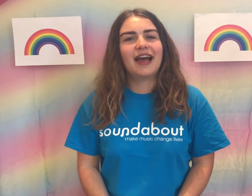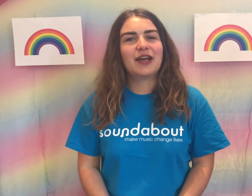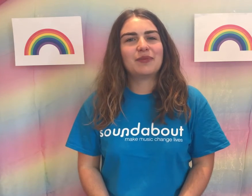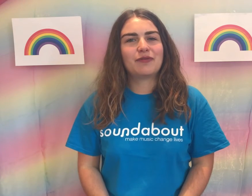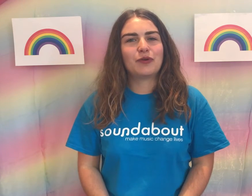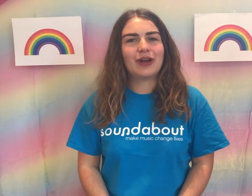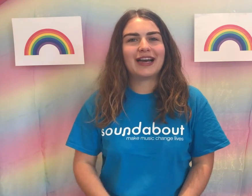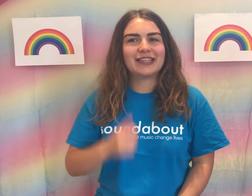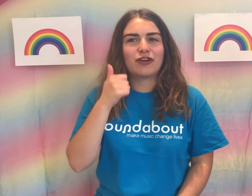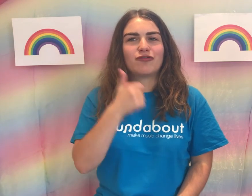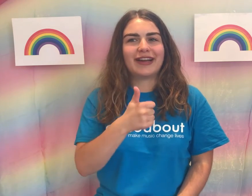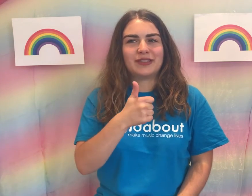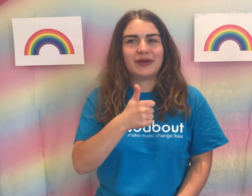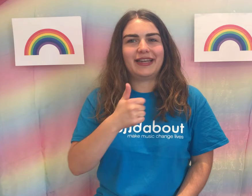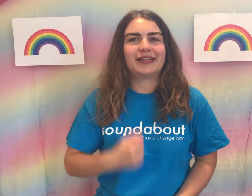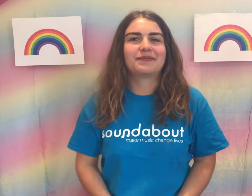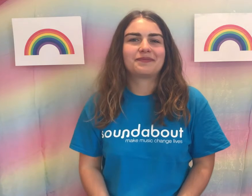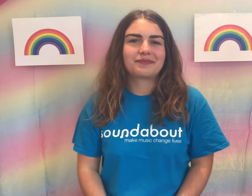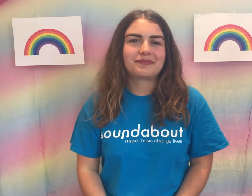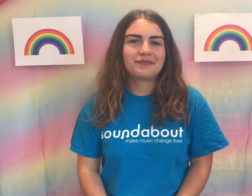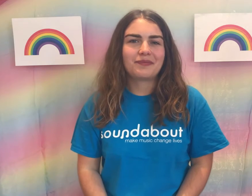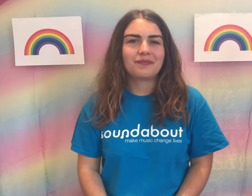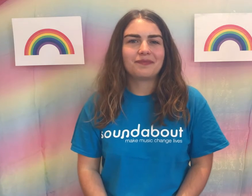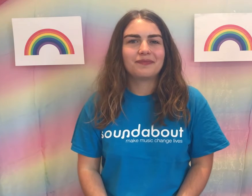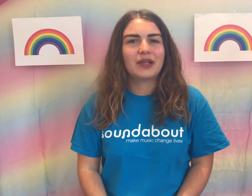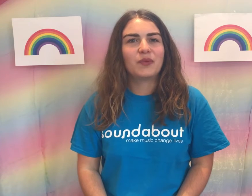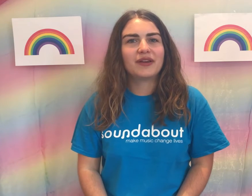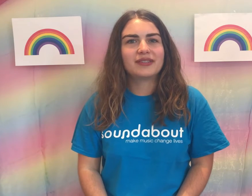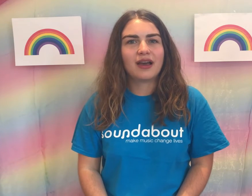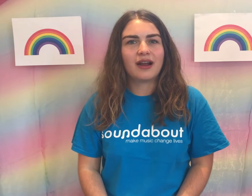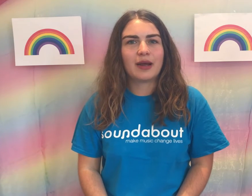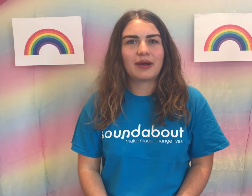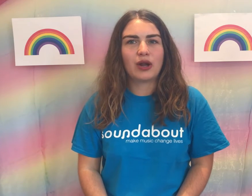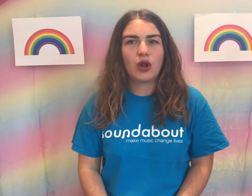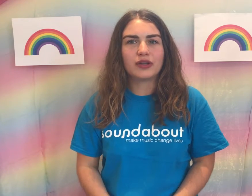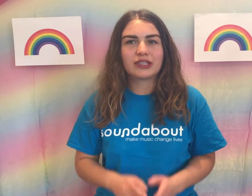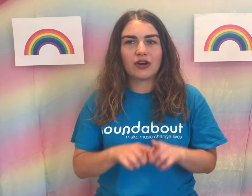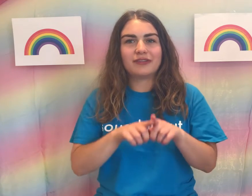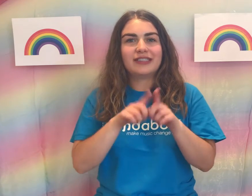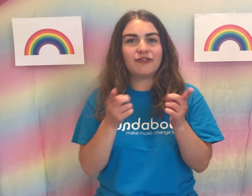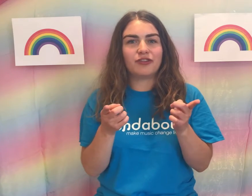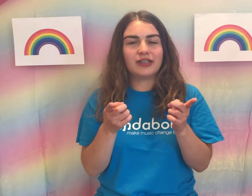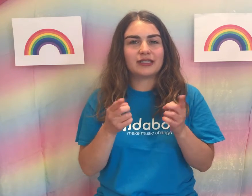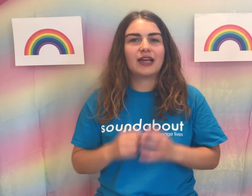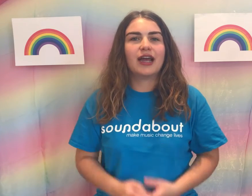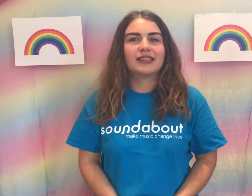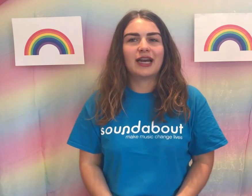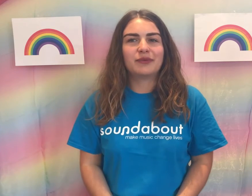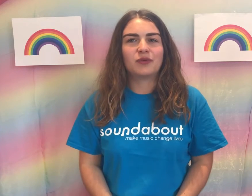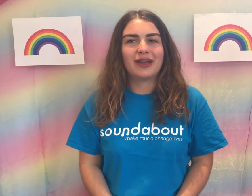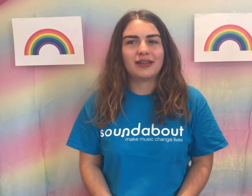I hope you've all had a great week. We have sung about lots of different types of weather.